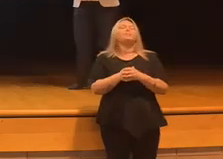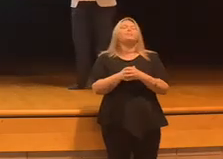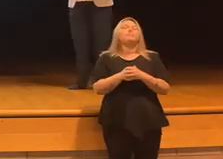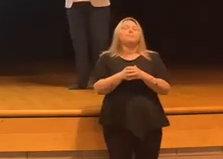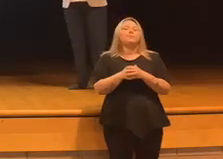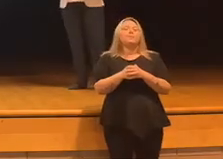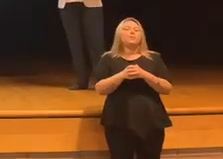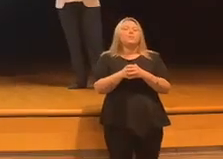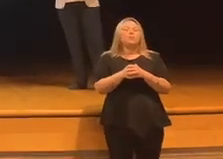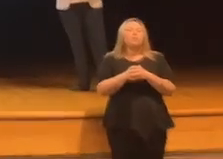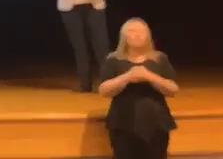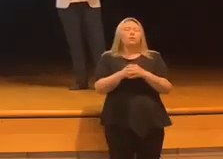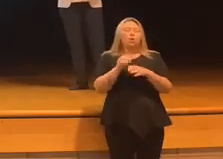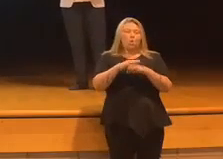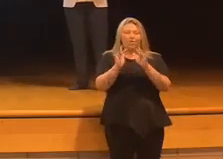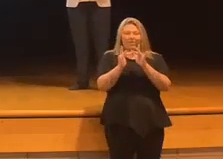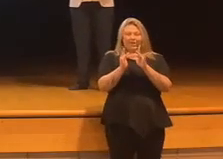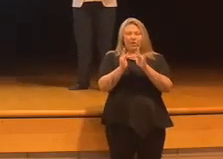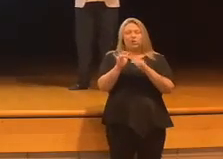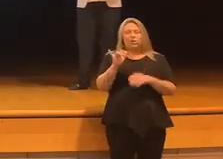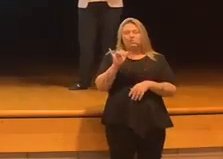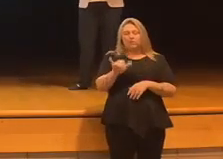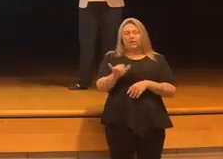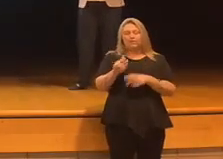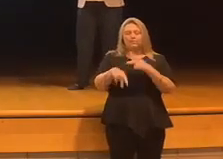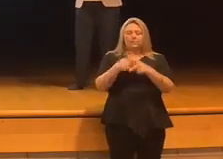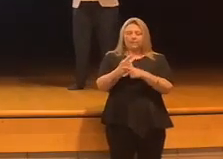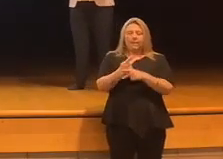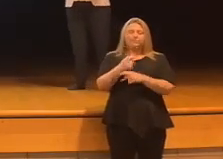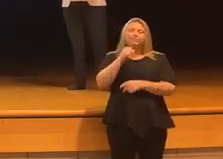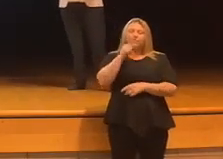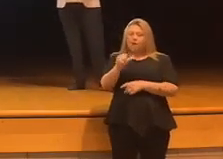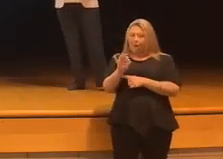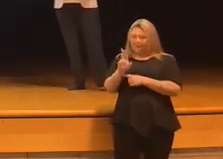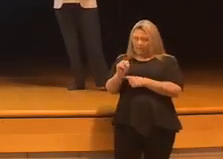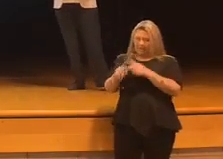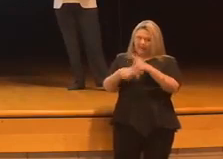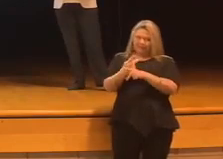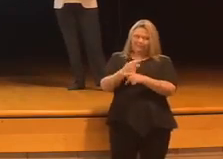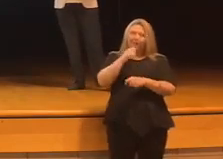P-H-I-S-H-I-N-G on the internet type of phishing, the not so fun kind.